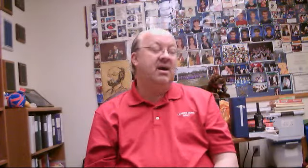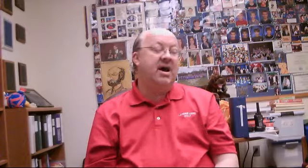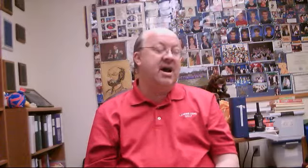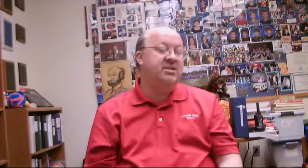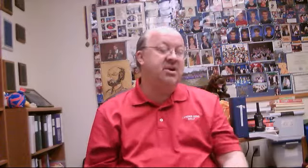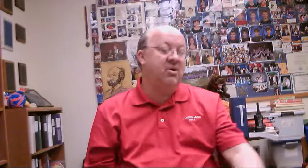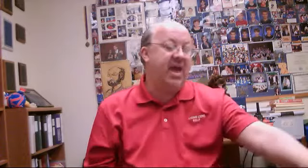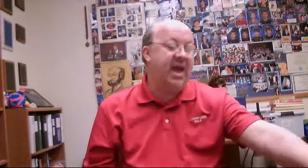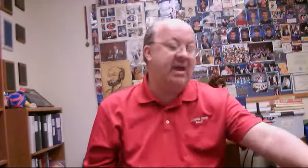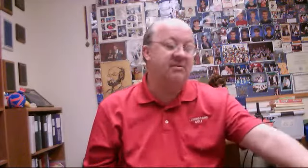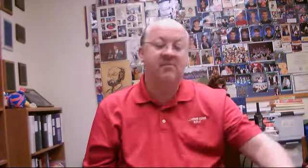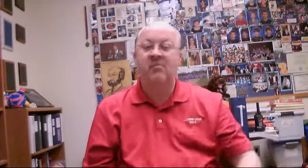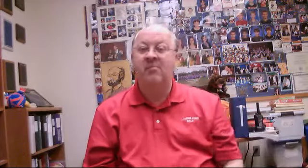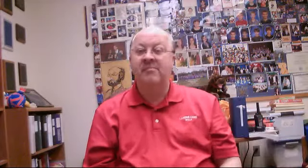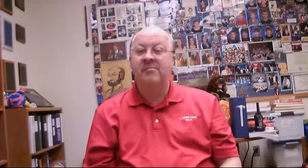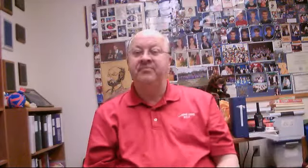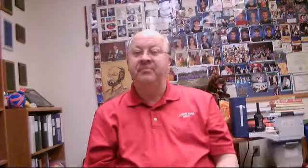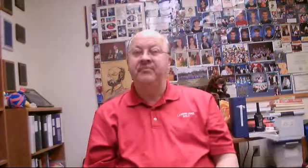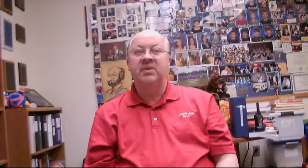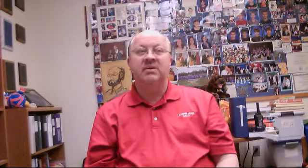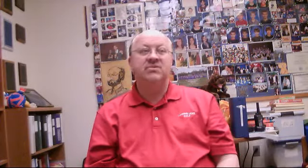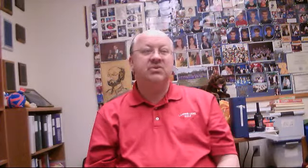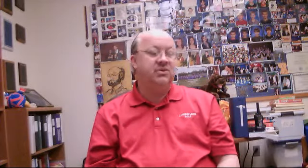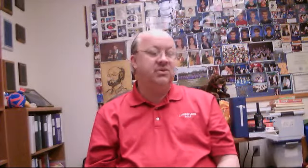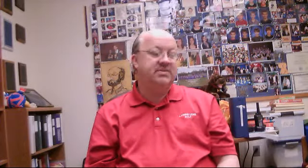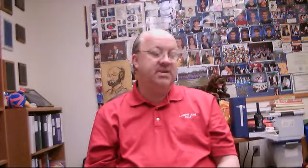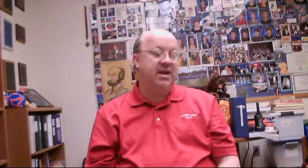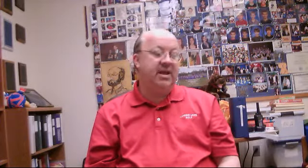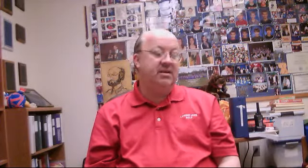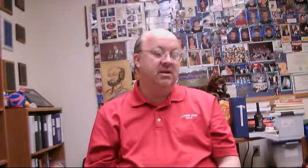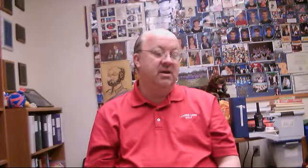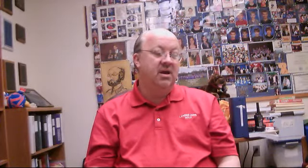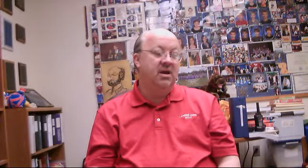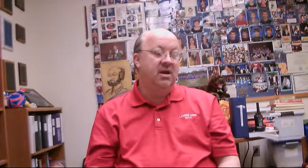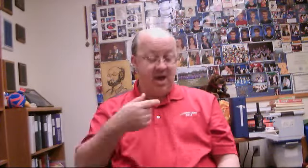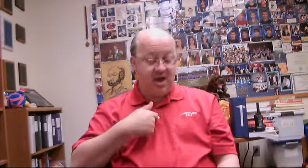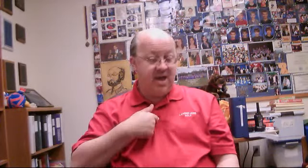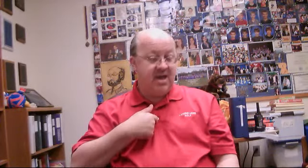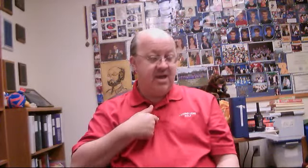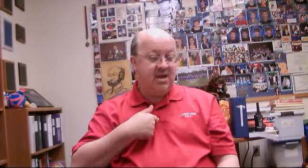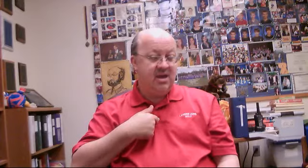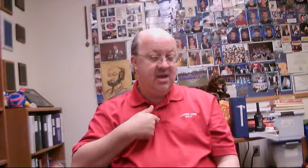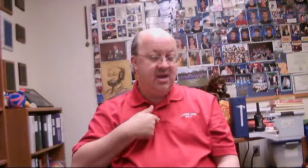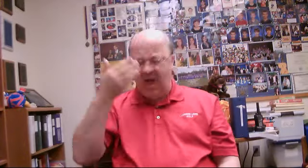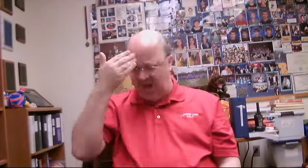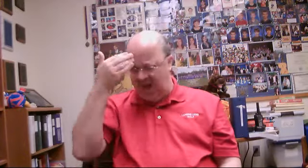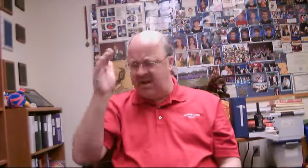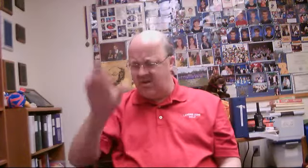I know that. So you would sign I know